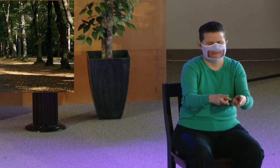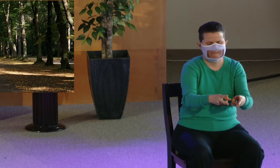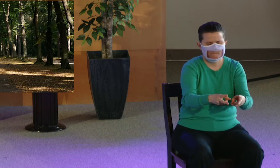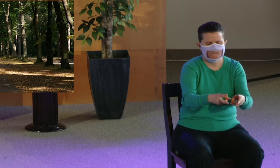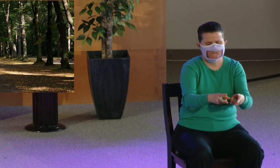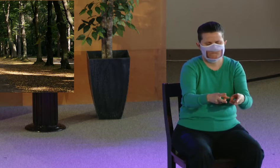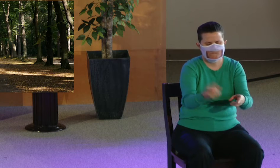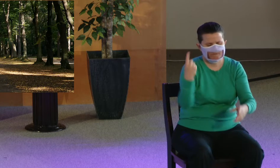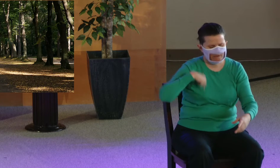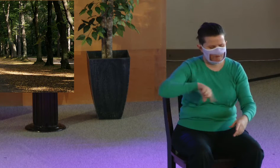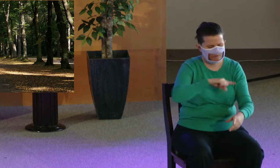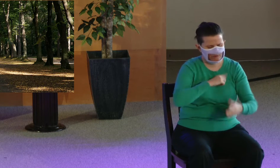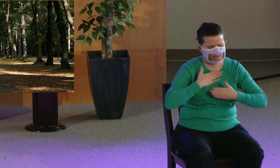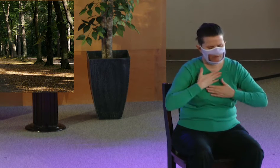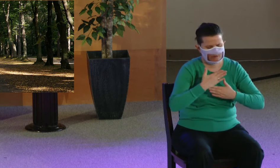And we breathe